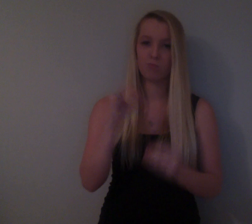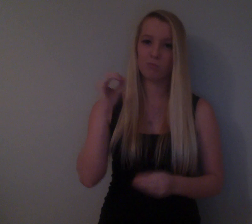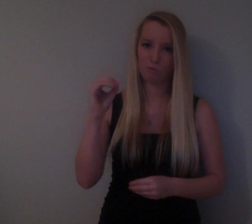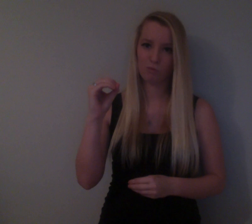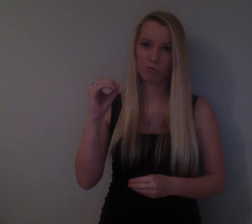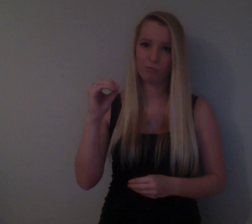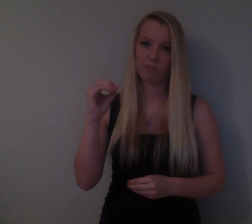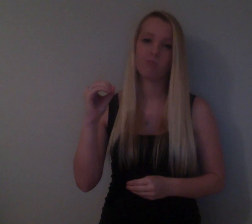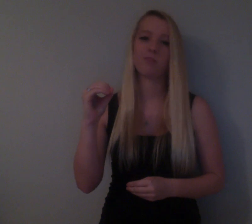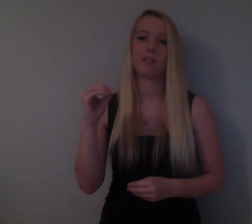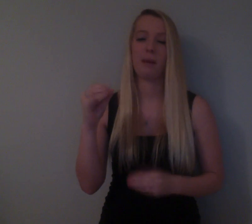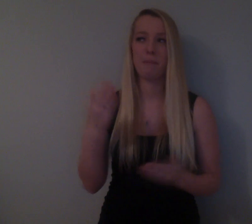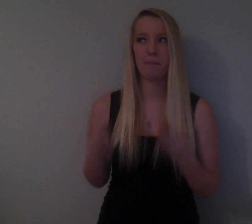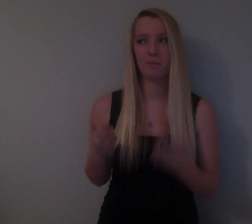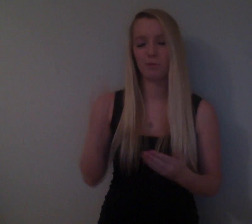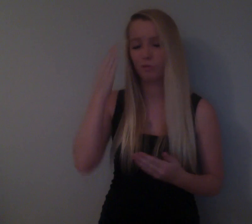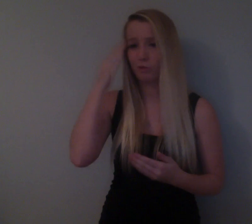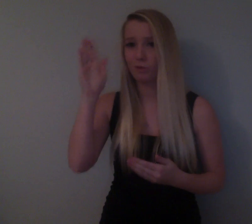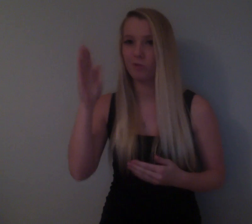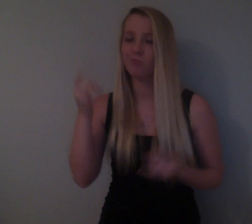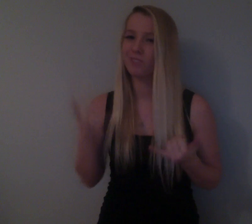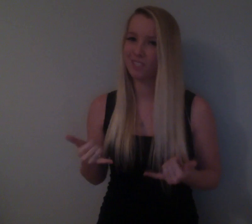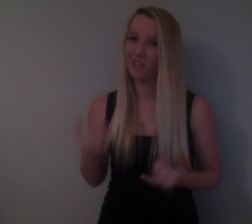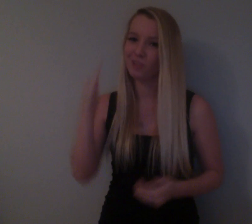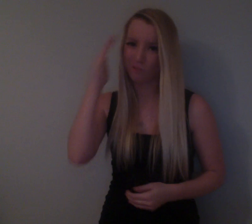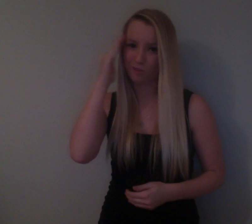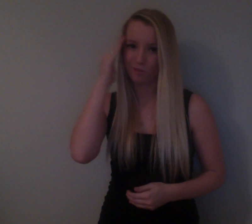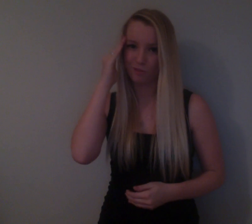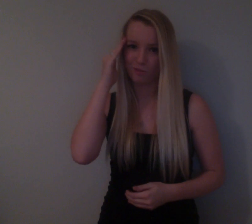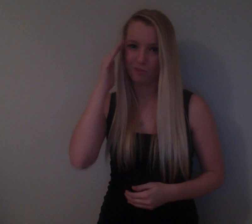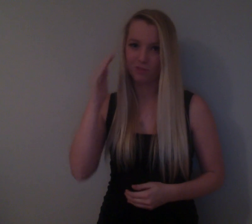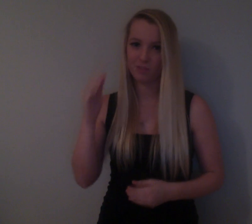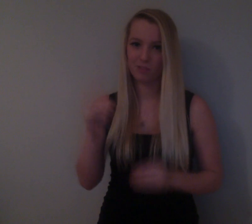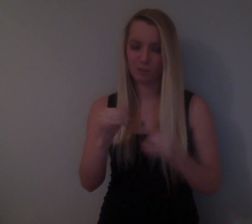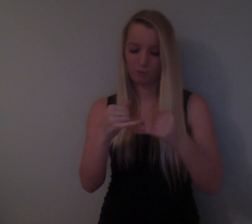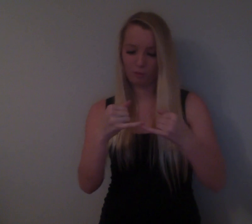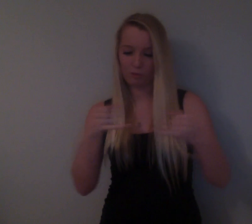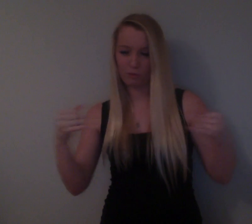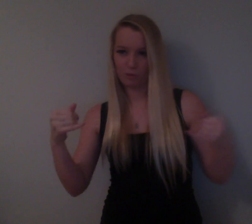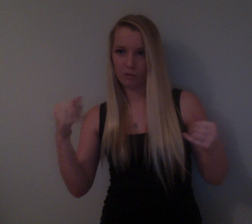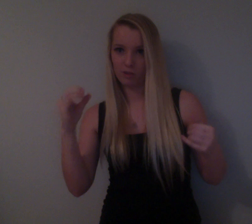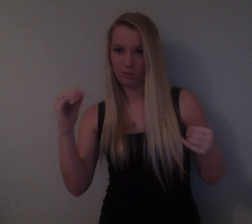you know. And then you go to 1, 2, 3,